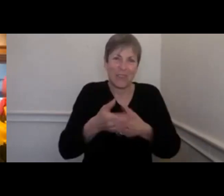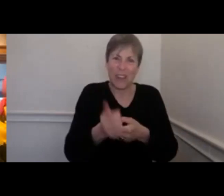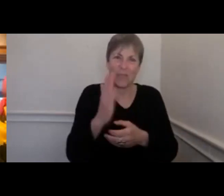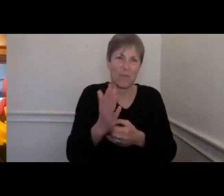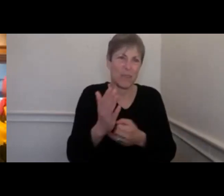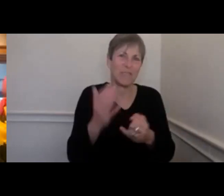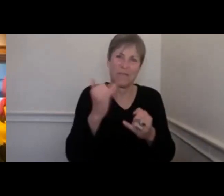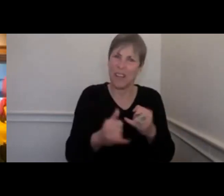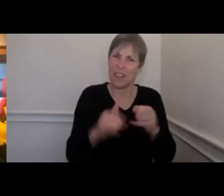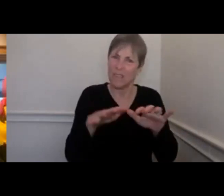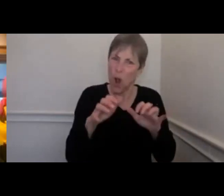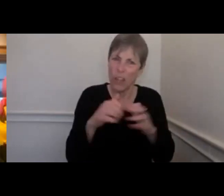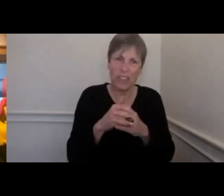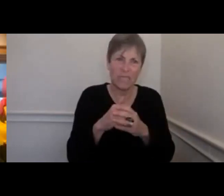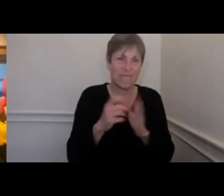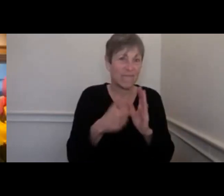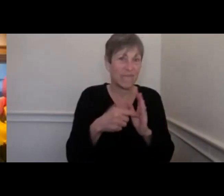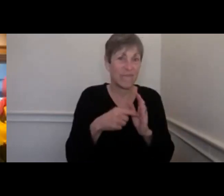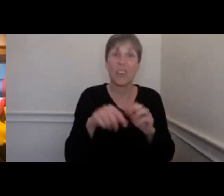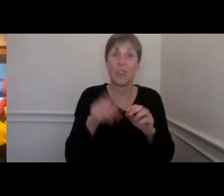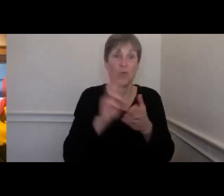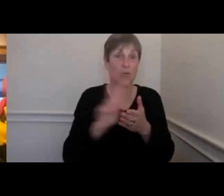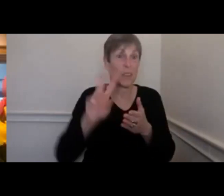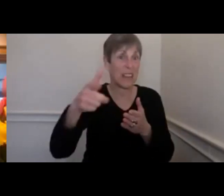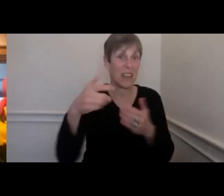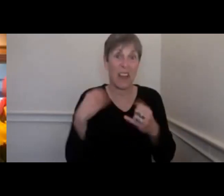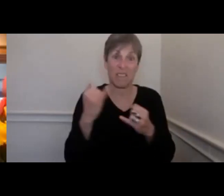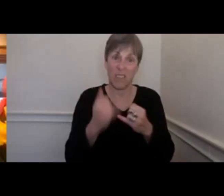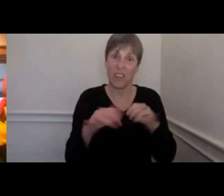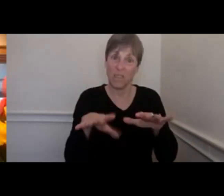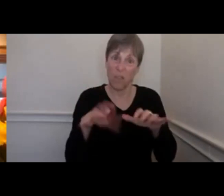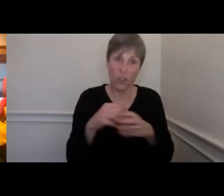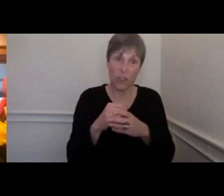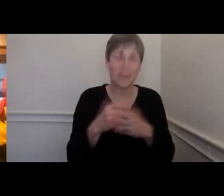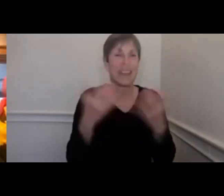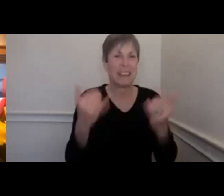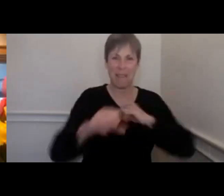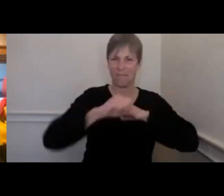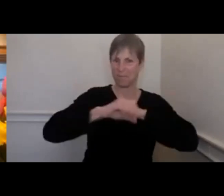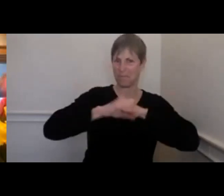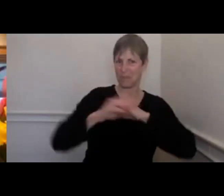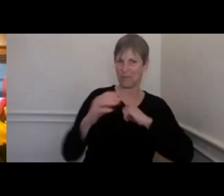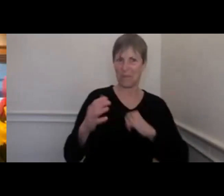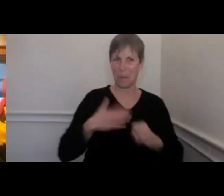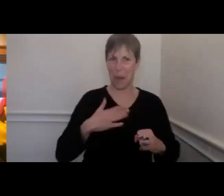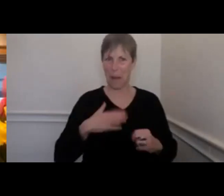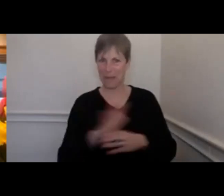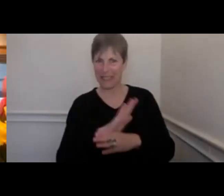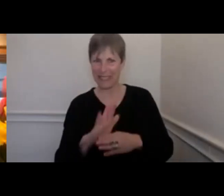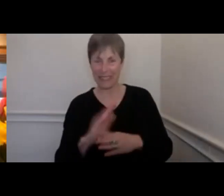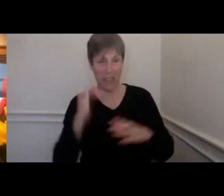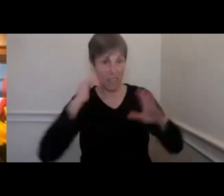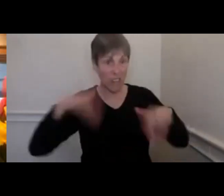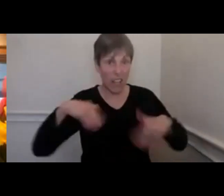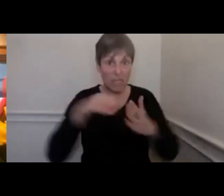later. So this is where it's time for a shameless plug, friends. If you're not already taking little notes, there are so